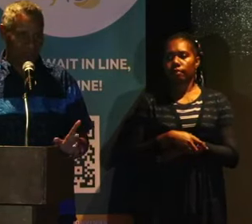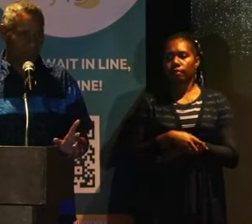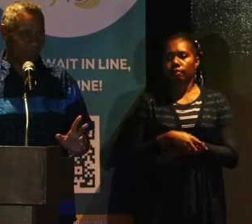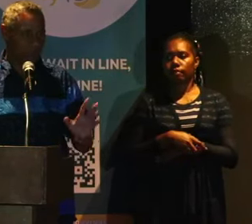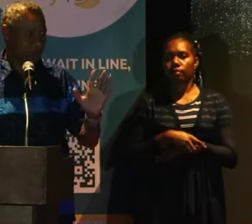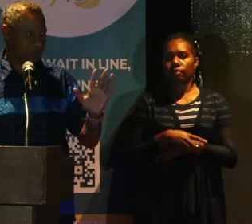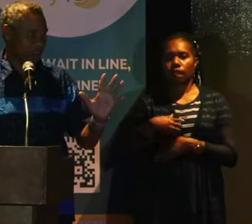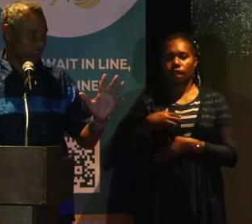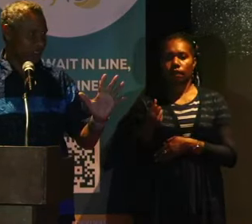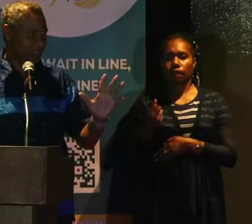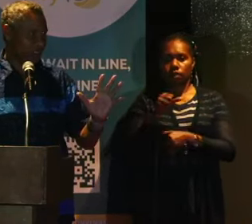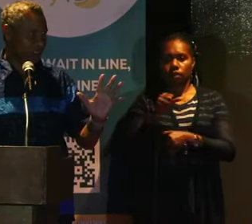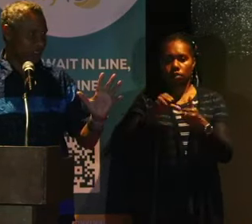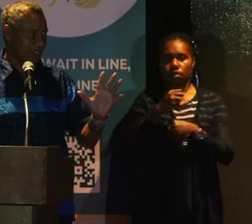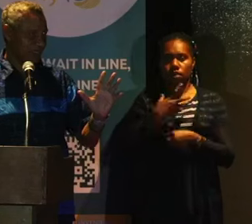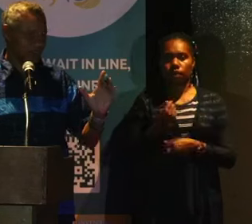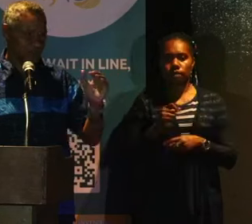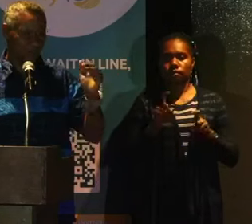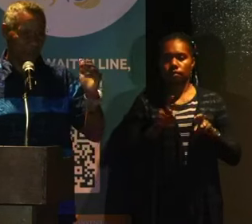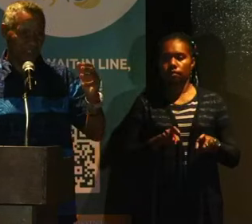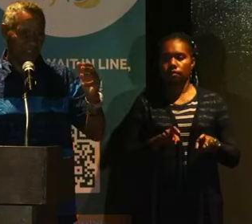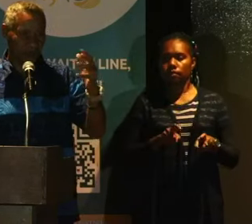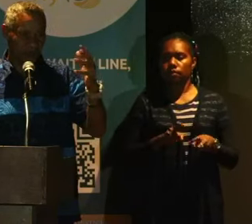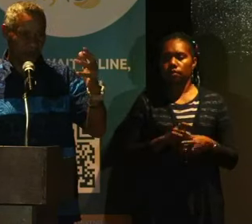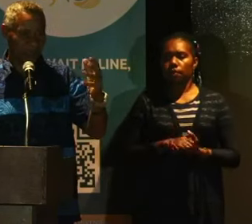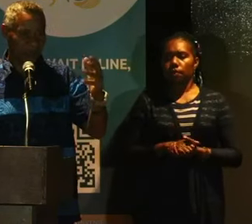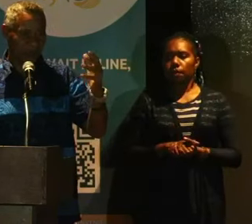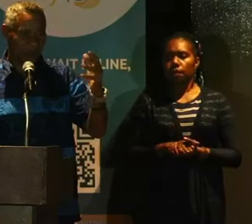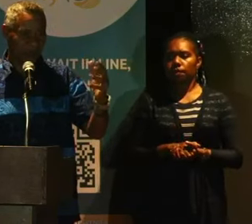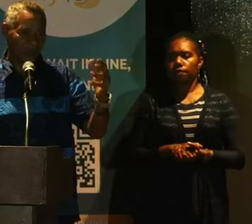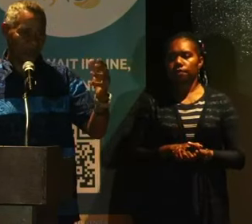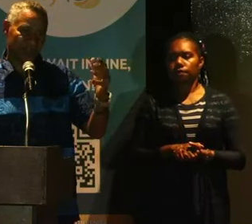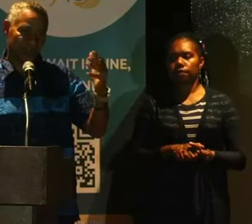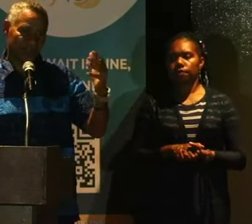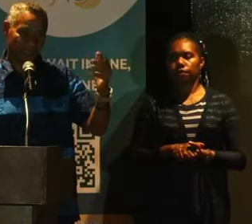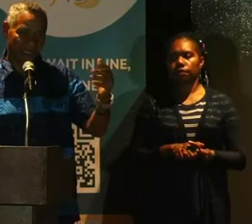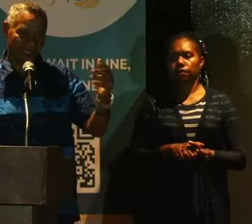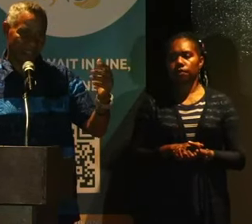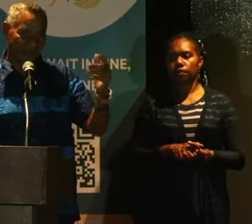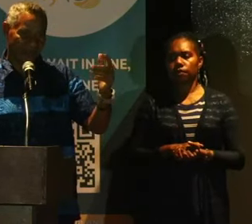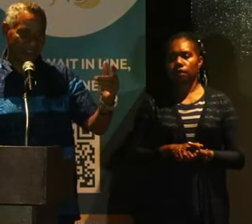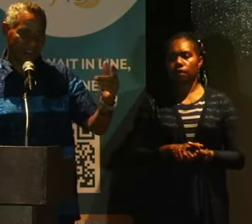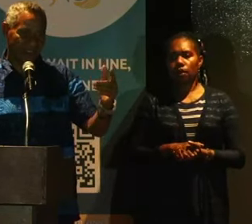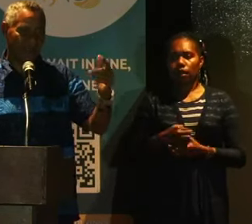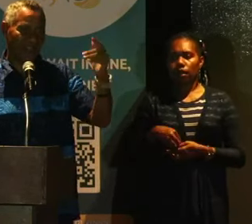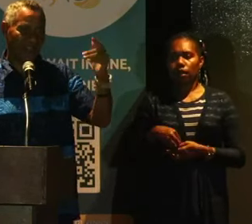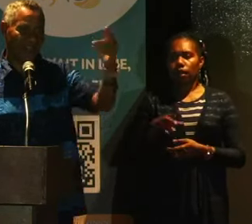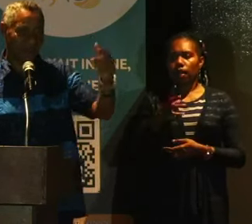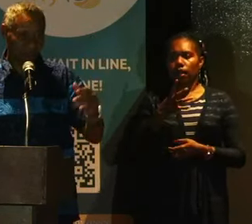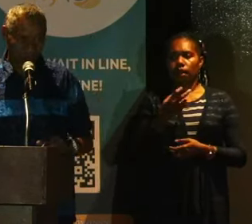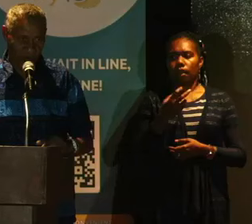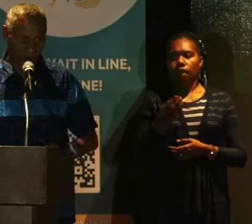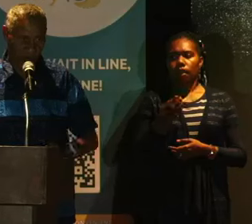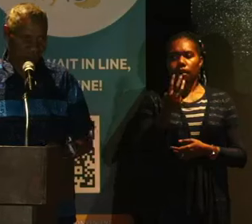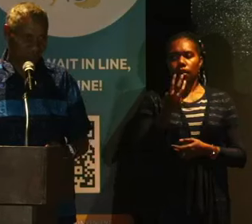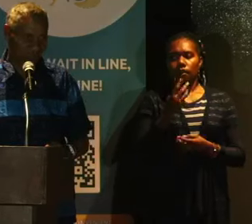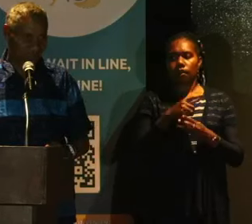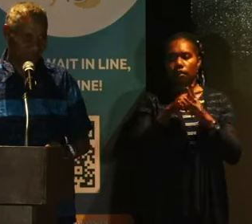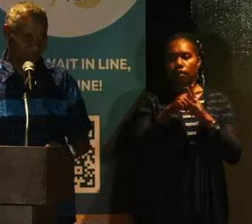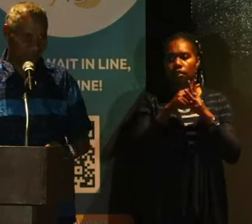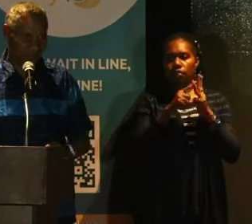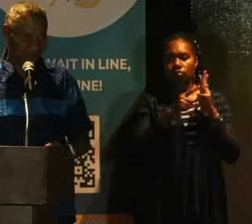The maximum is three. When you have a cooperative society, a primary cooperative society, three registered, you are eligible to form an